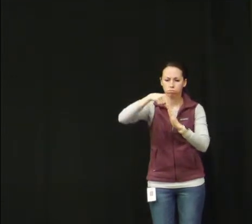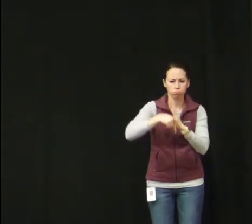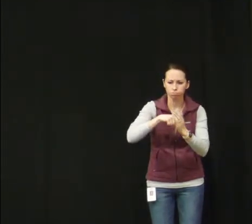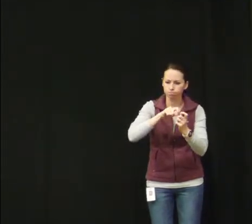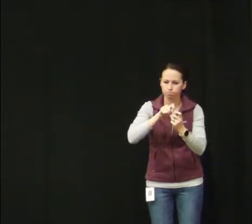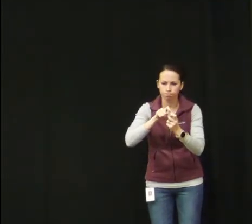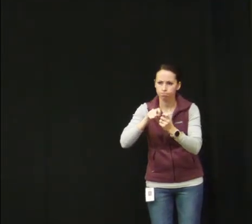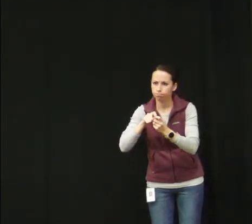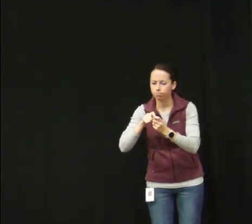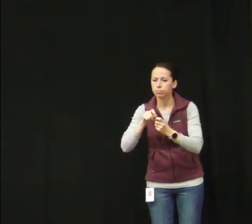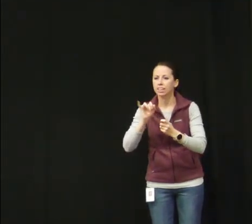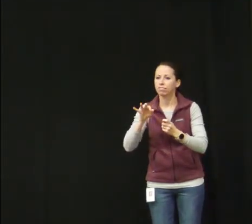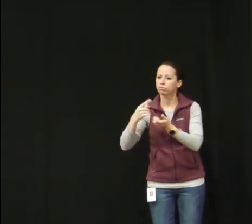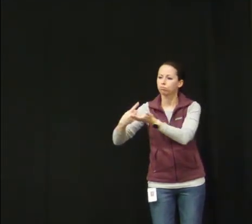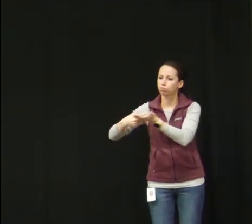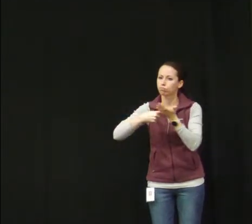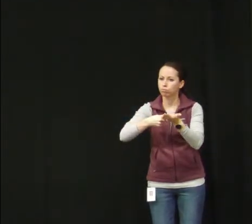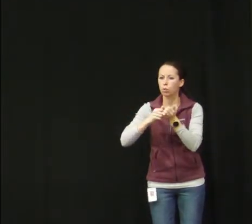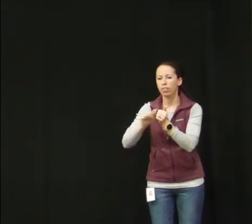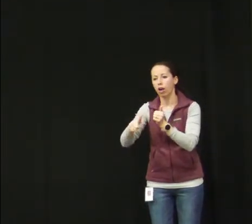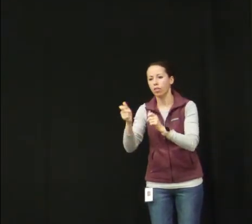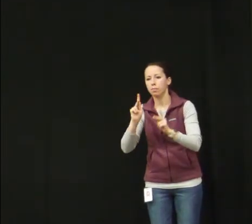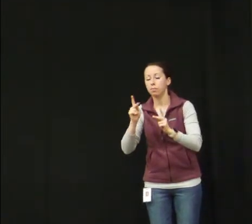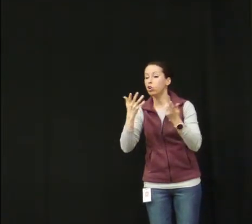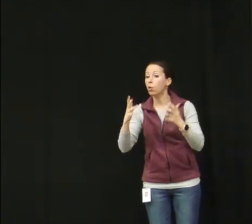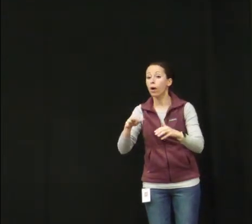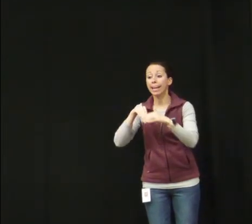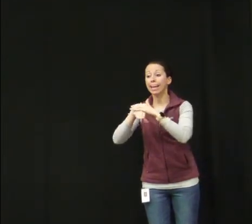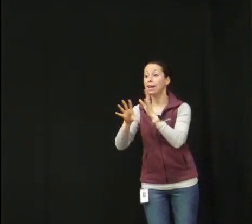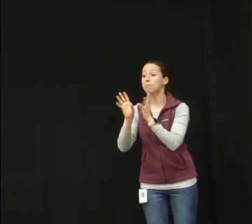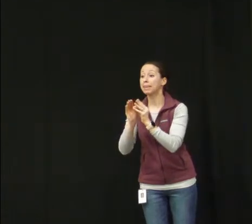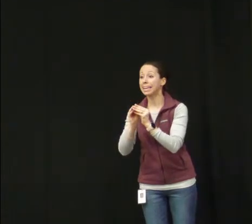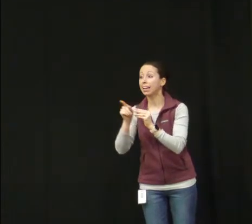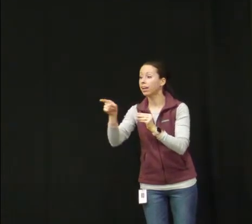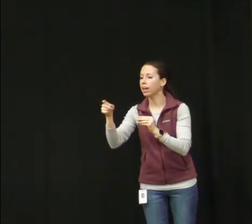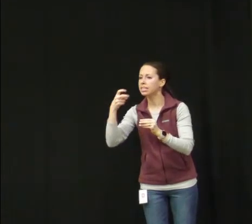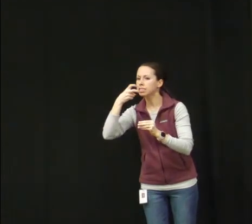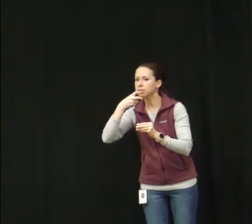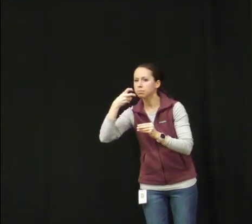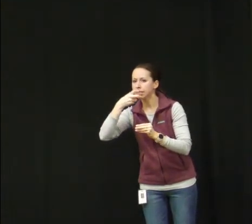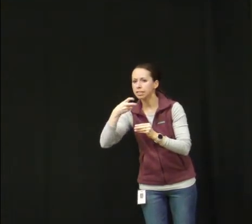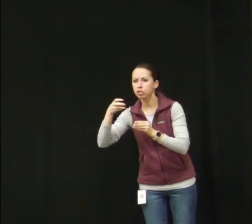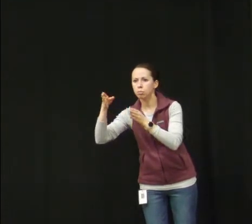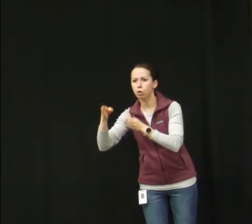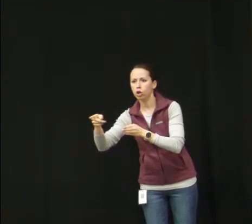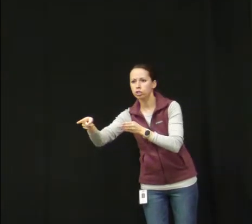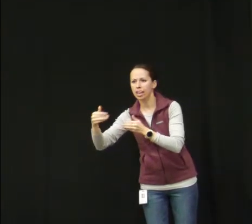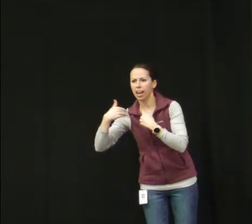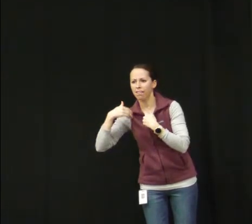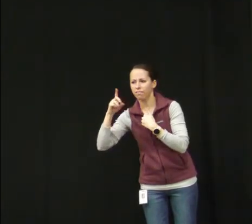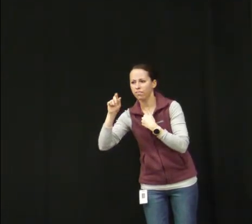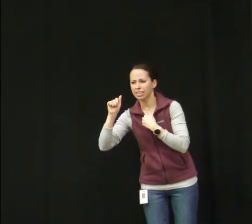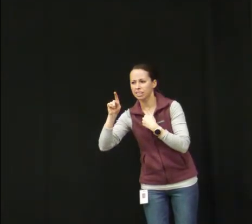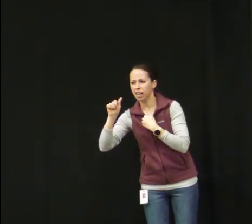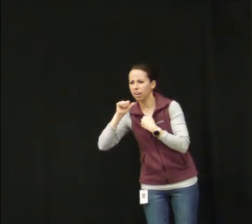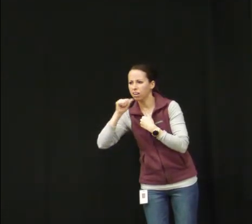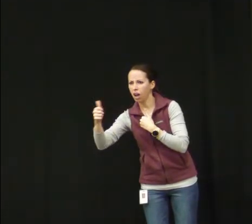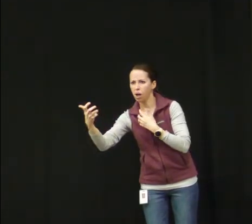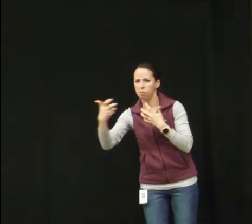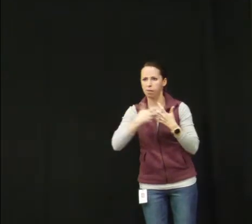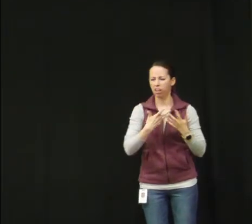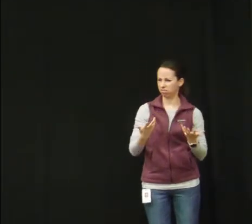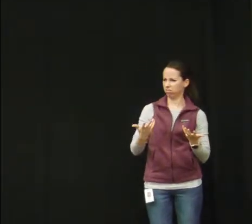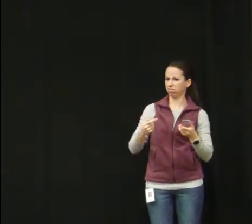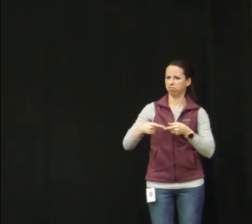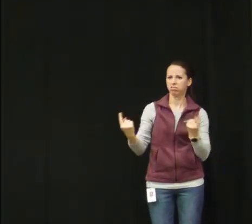another thing, you don't want to go into a meeting and your speech language pathologist has some data that doesn't jive with, just make sure that we are all on the same